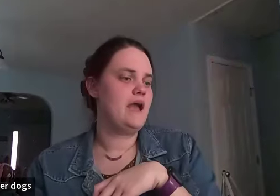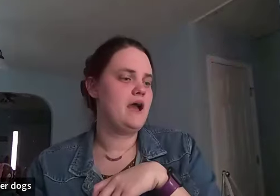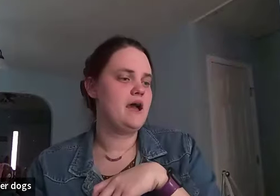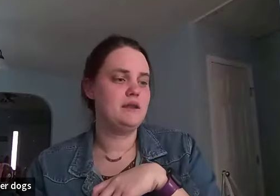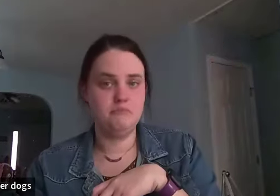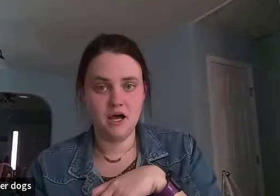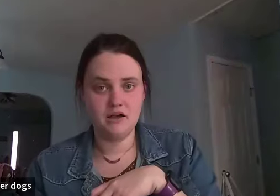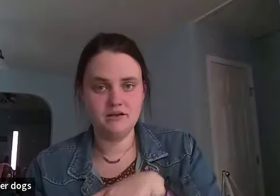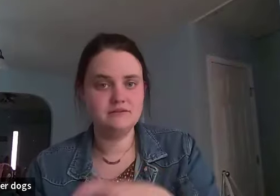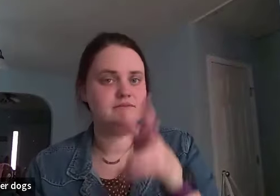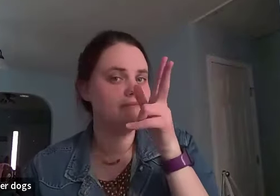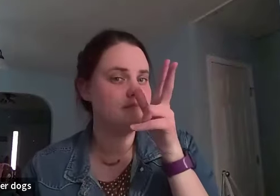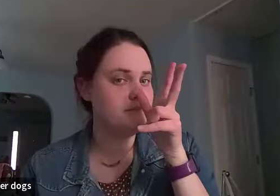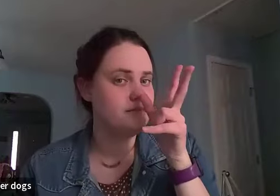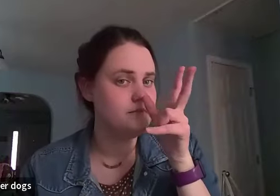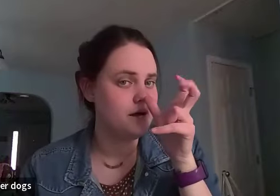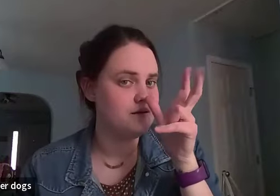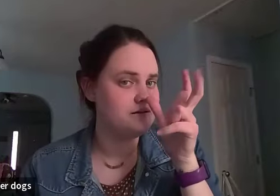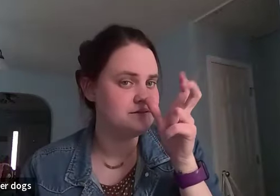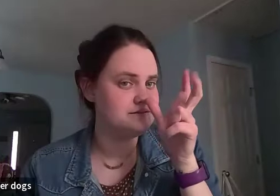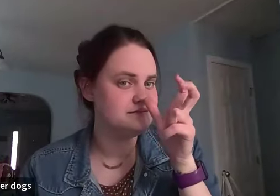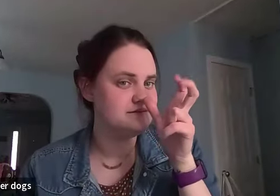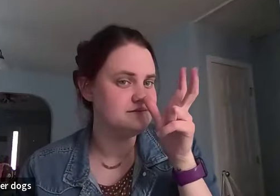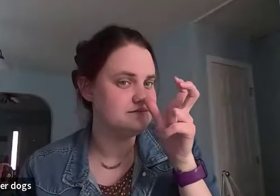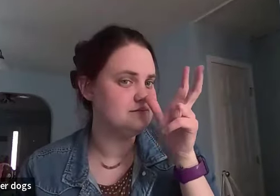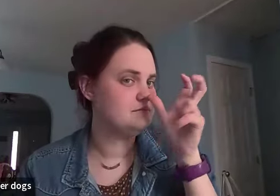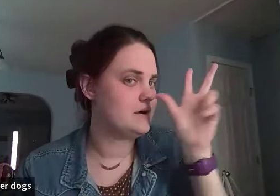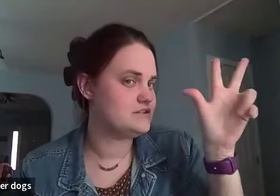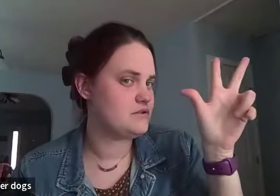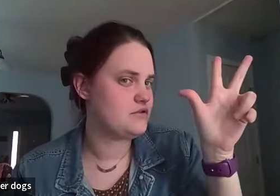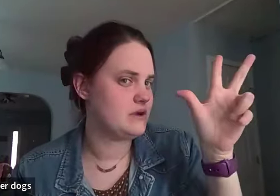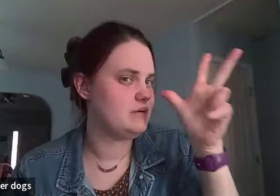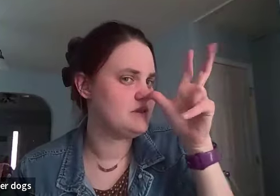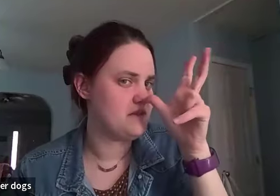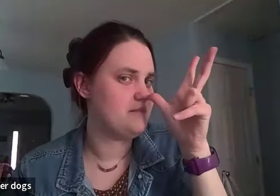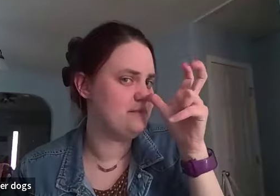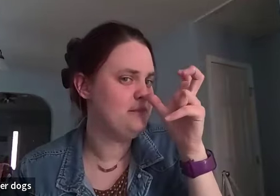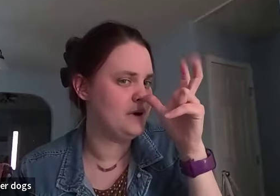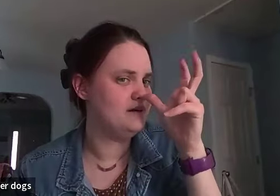We had bug, bug, bug. So the three with the thumb,